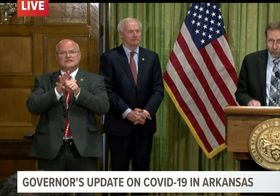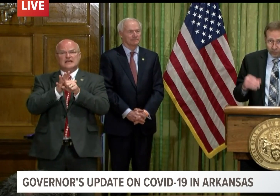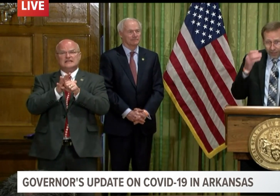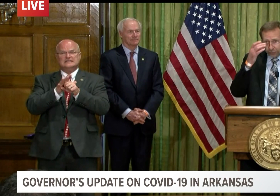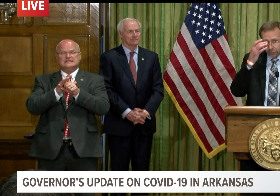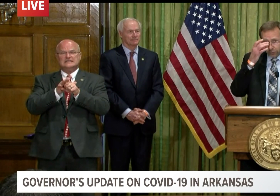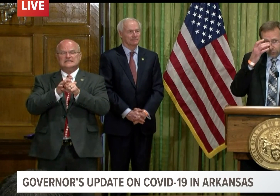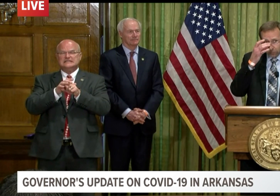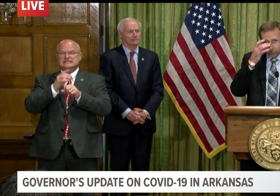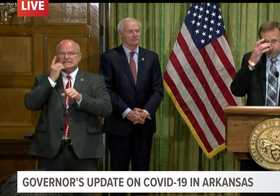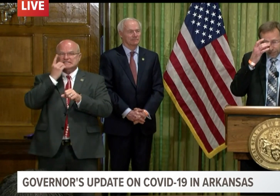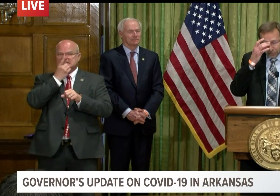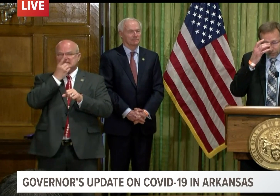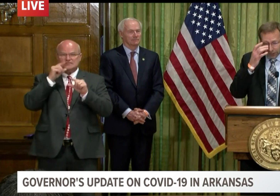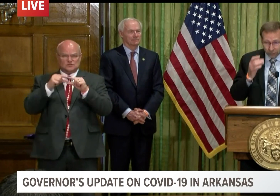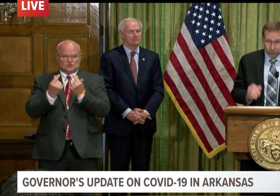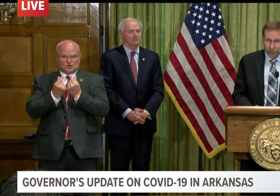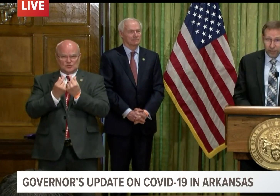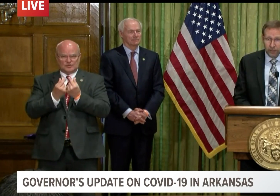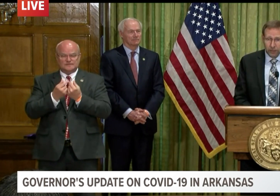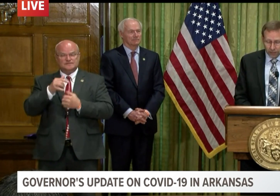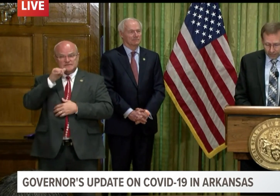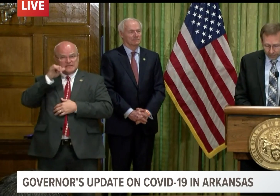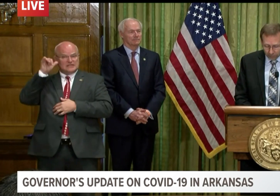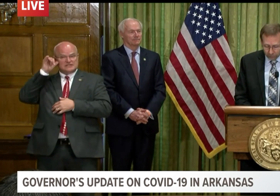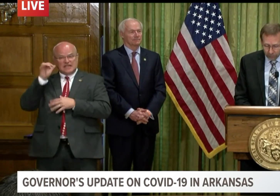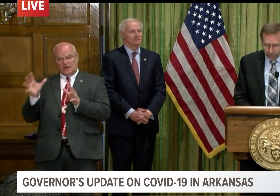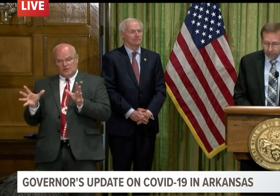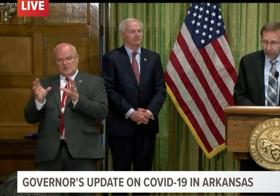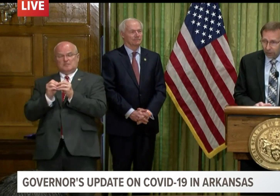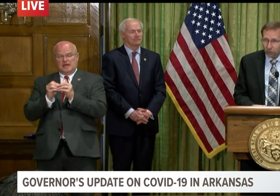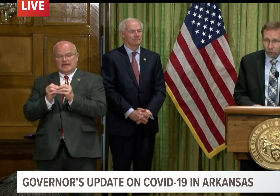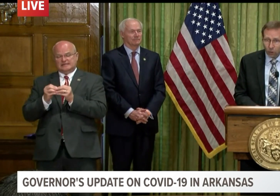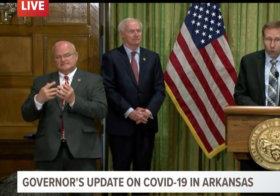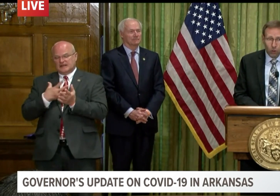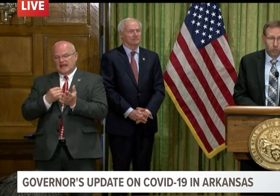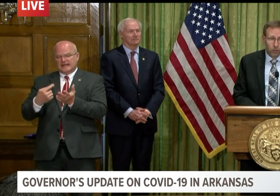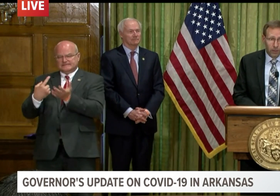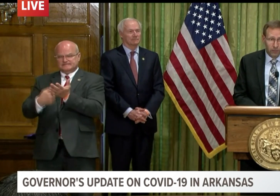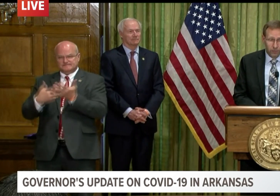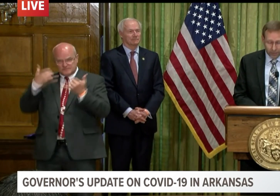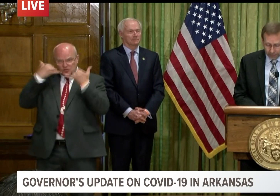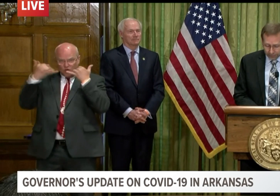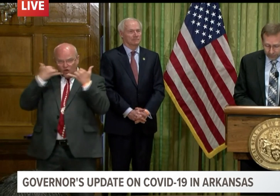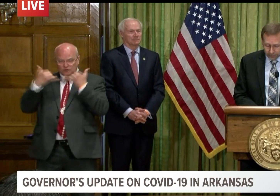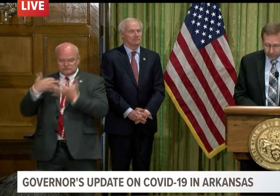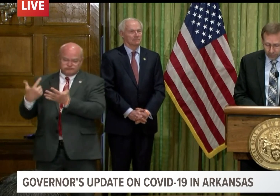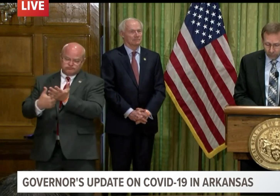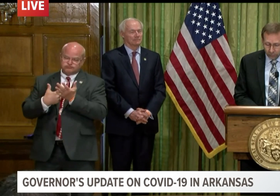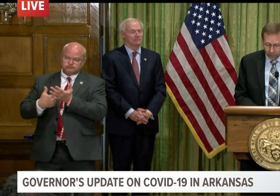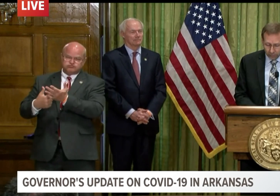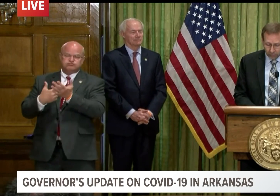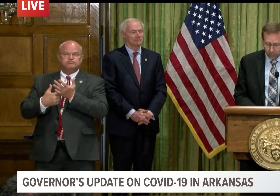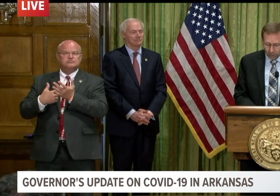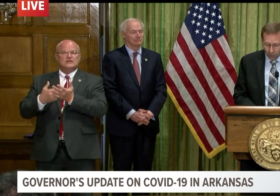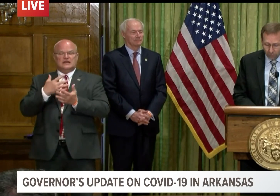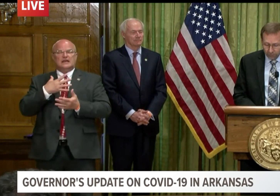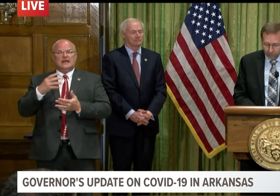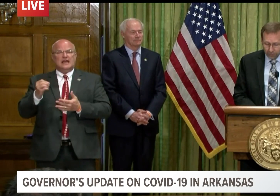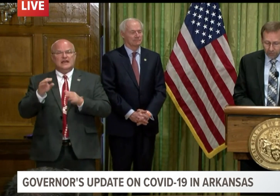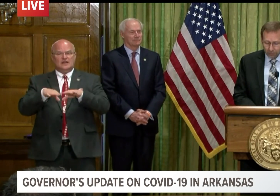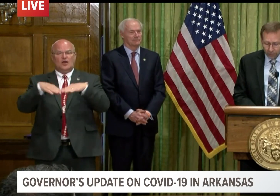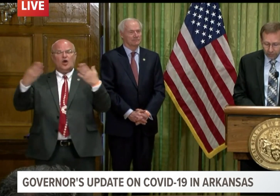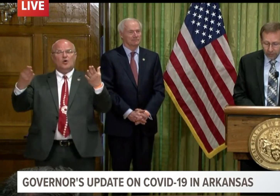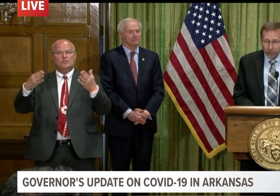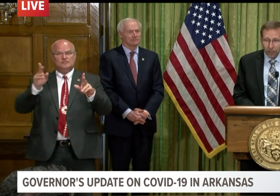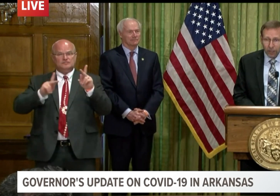COVID-19 dental advisory group. We met yesterday. It was a call, and it was